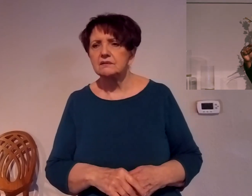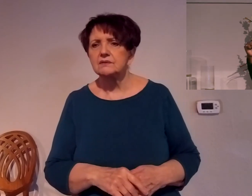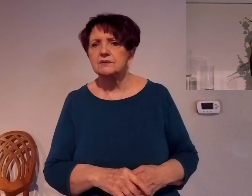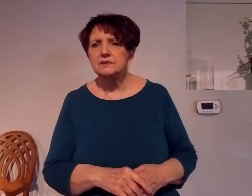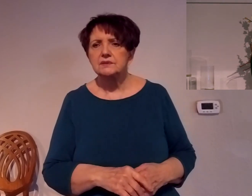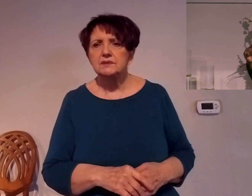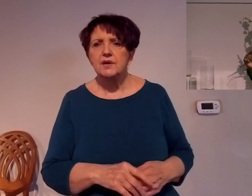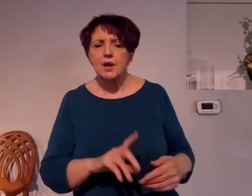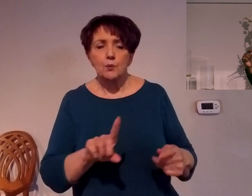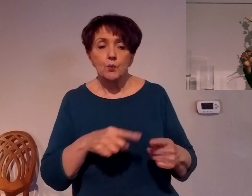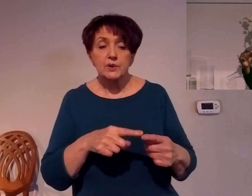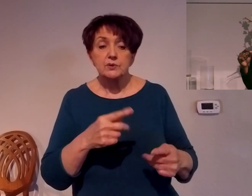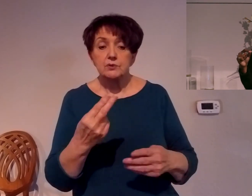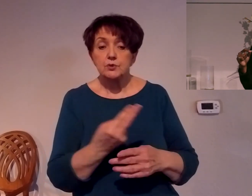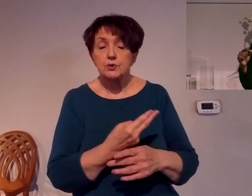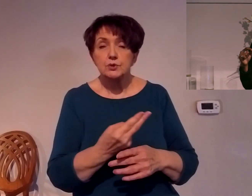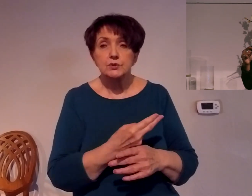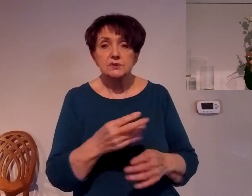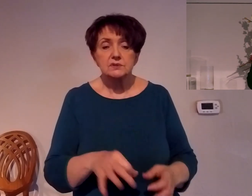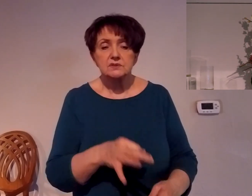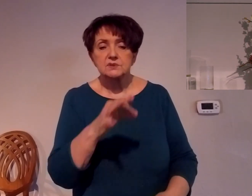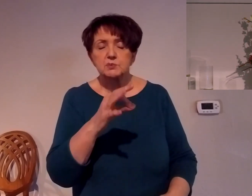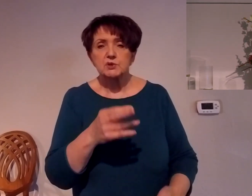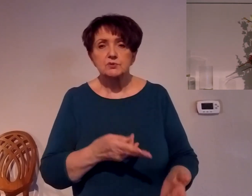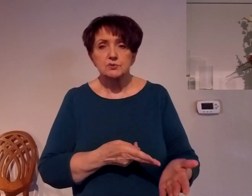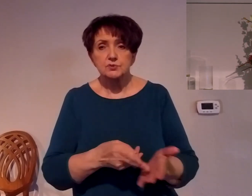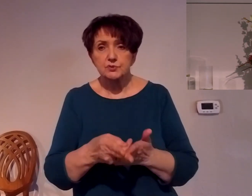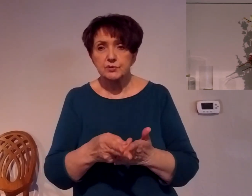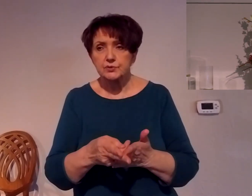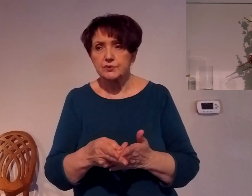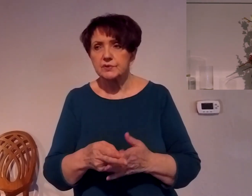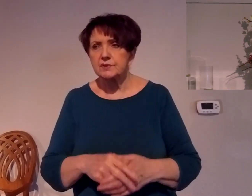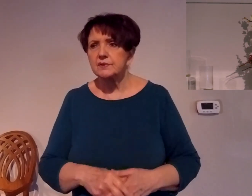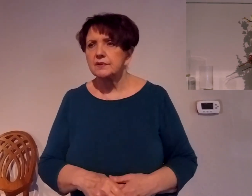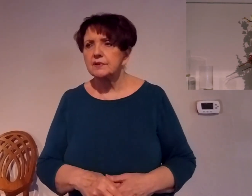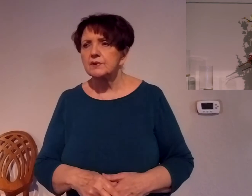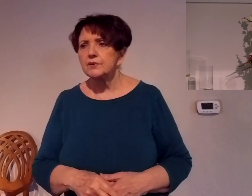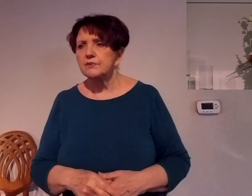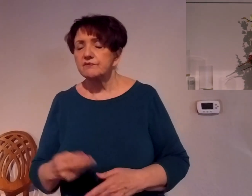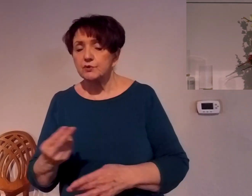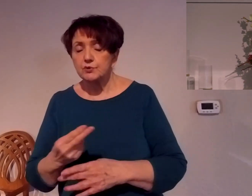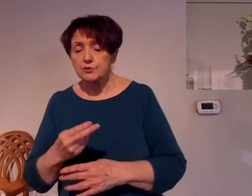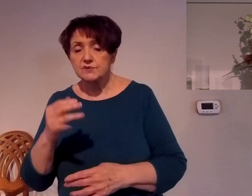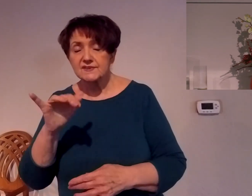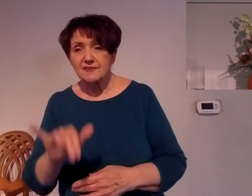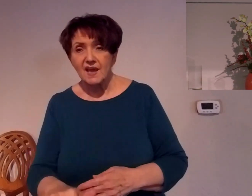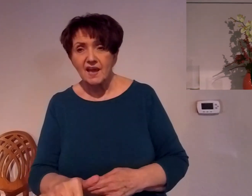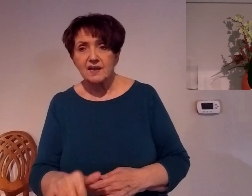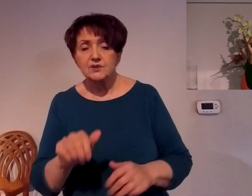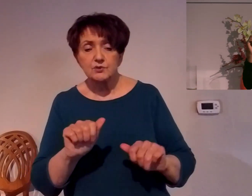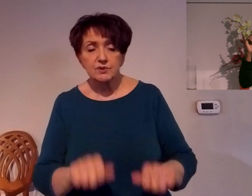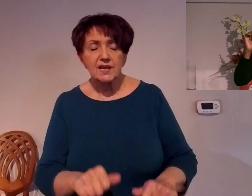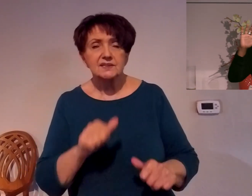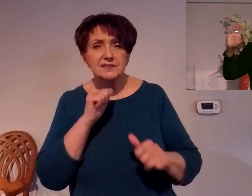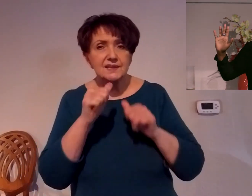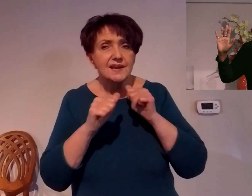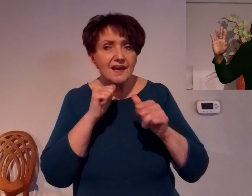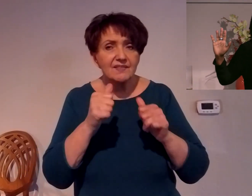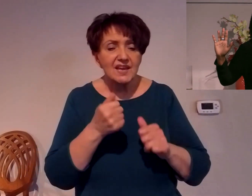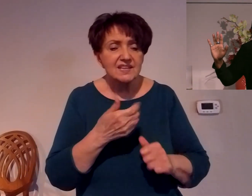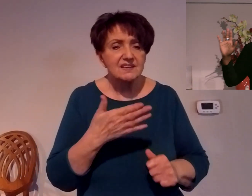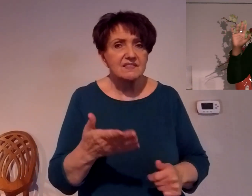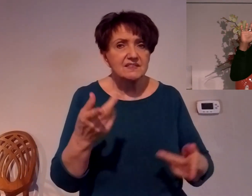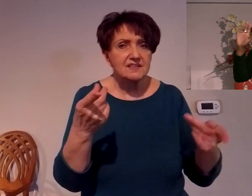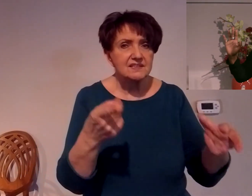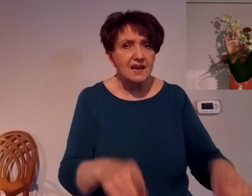the spiritual truth. When we are using that, we can deny that anything that is